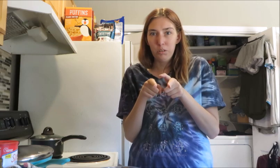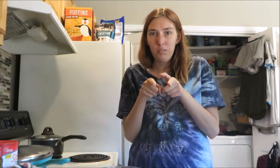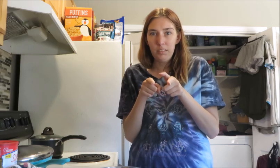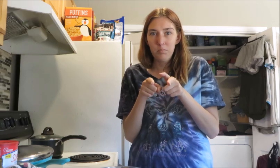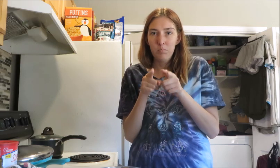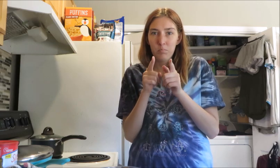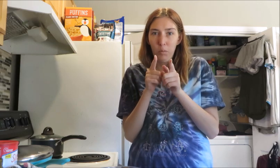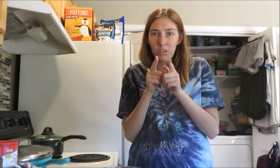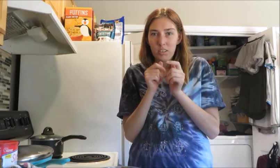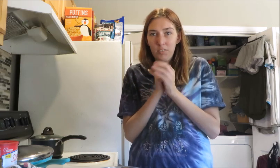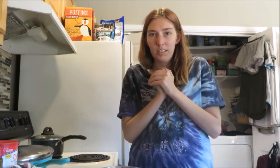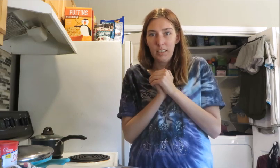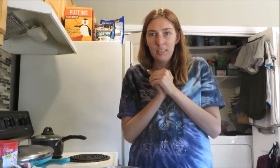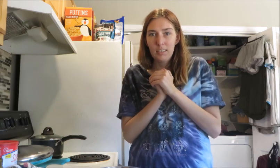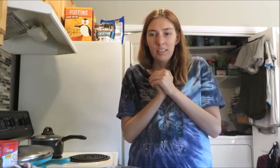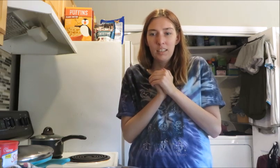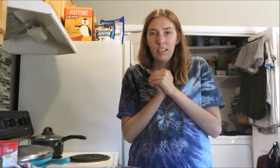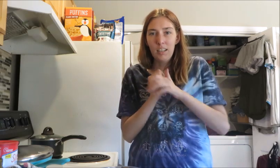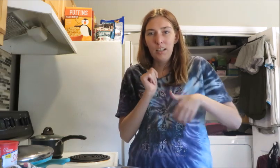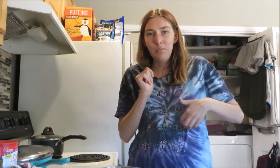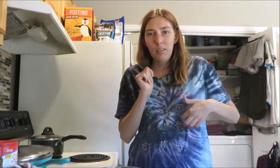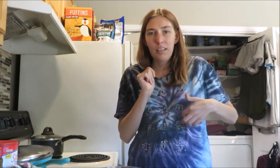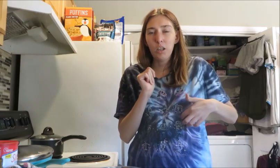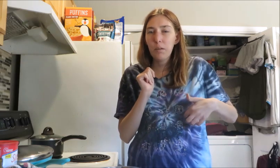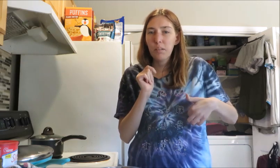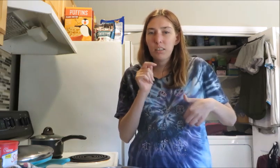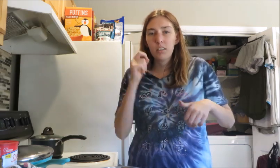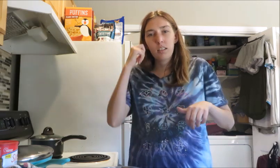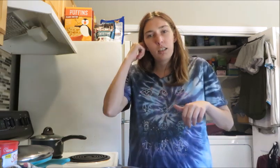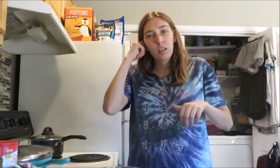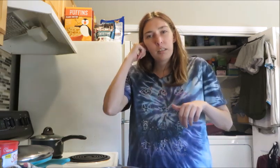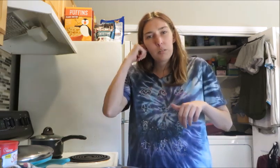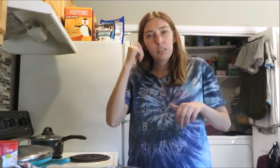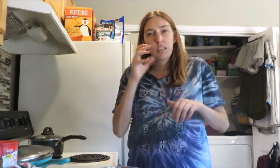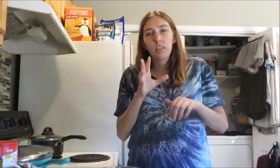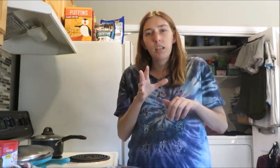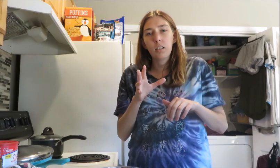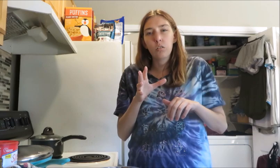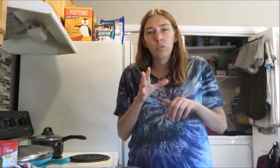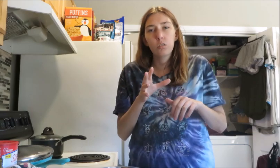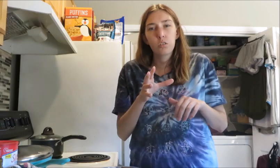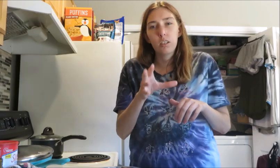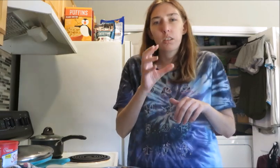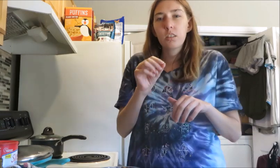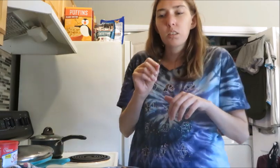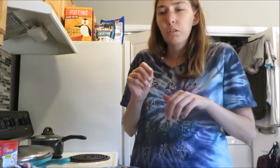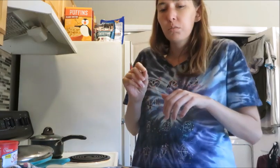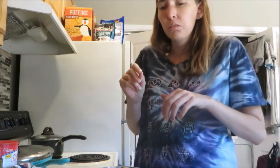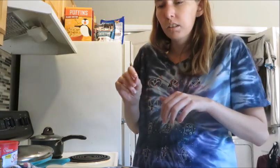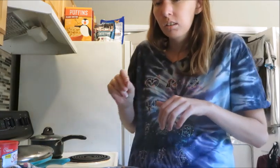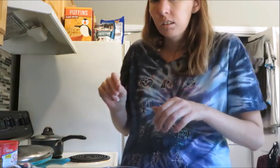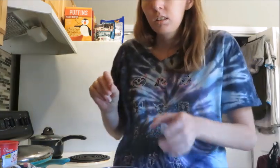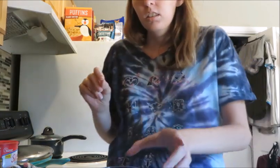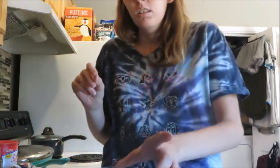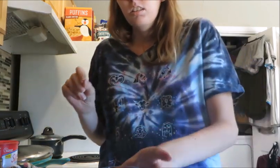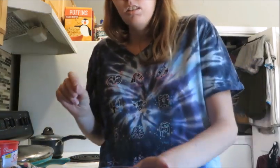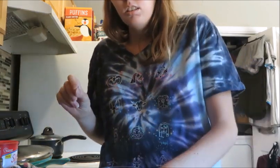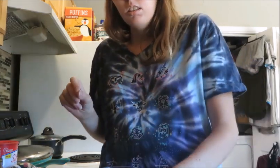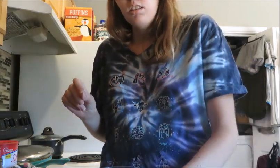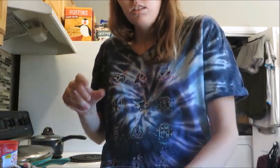doing. Apologize if you can't. I hope my camera's at a good angle so you can actually see what I'm doing. Because the